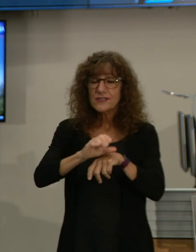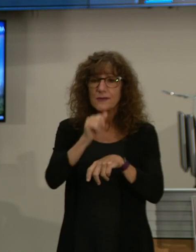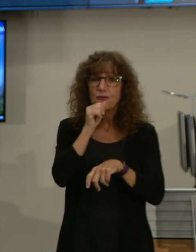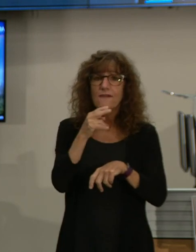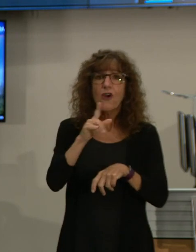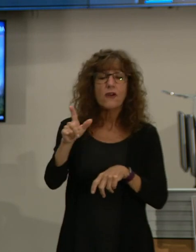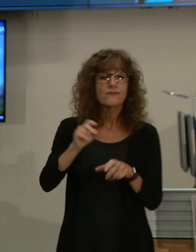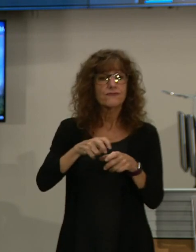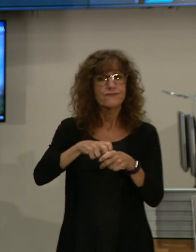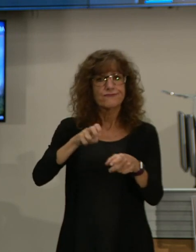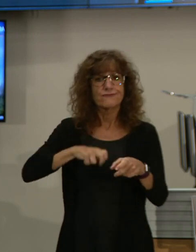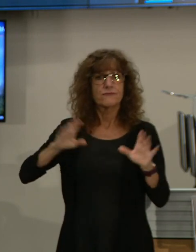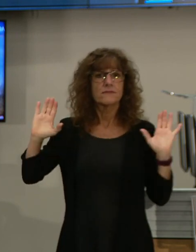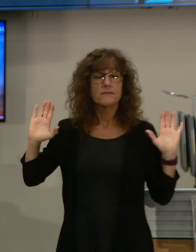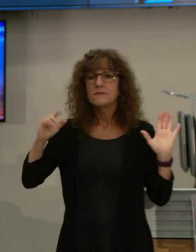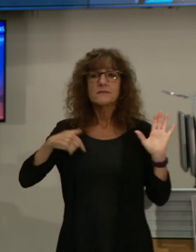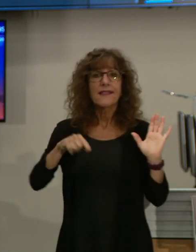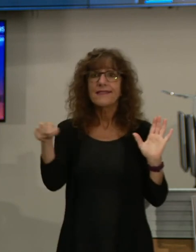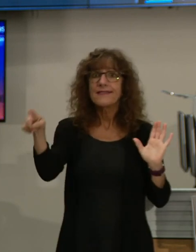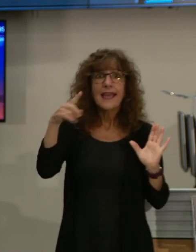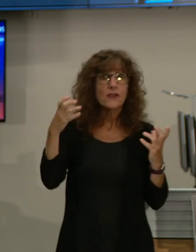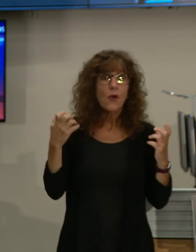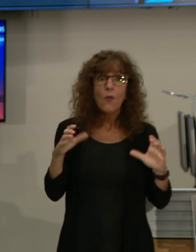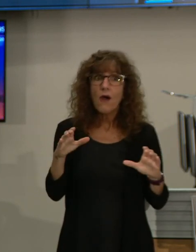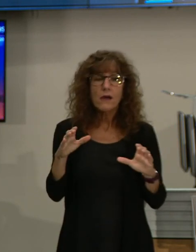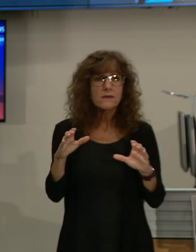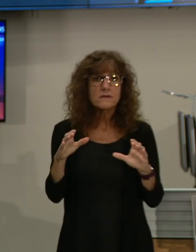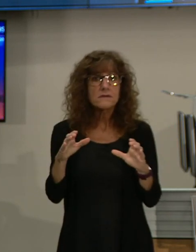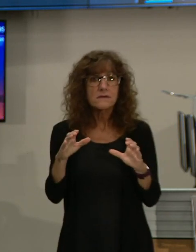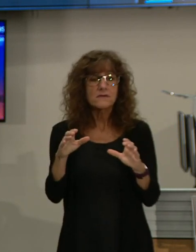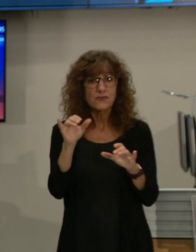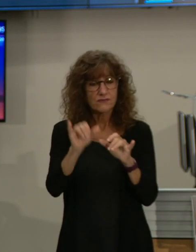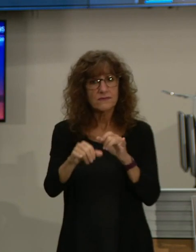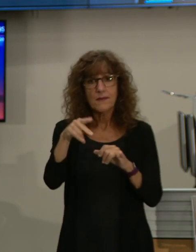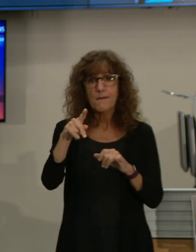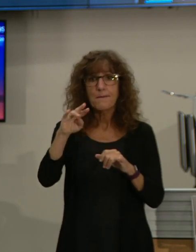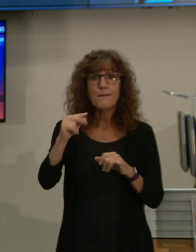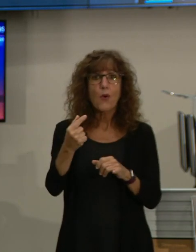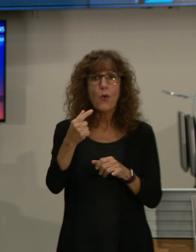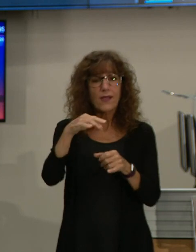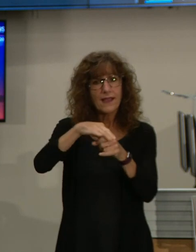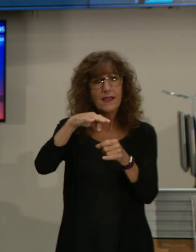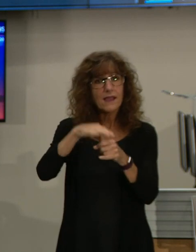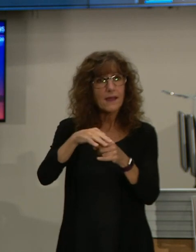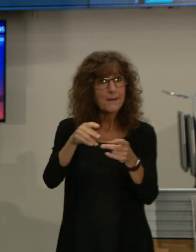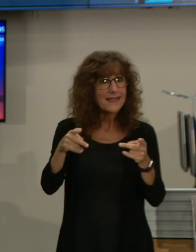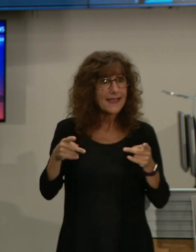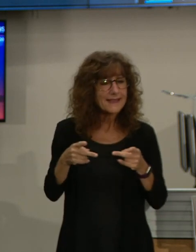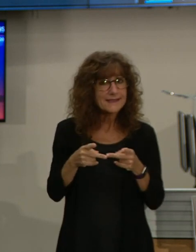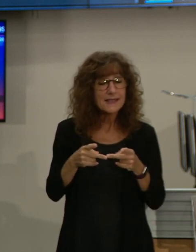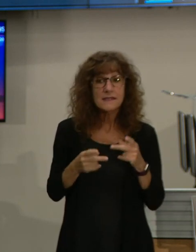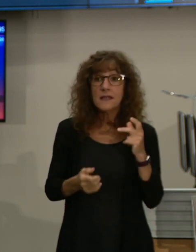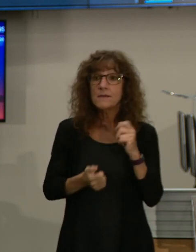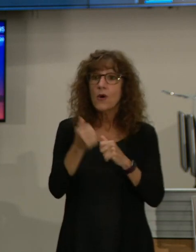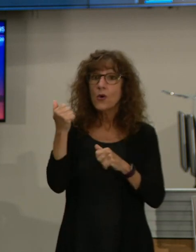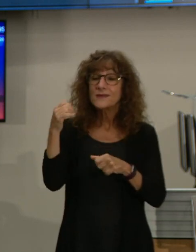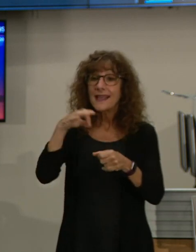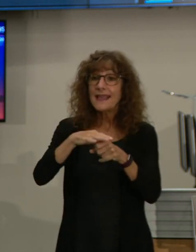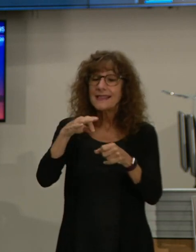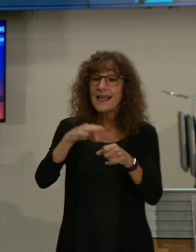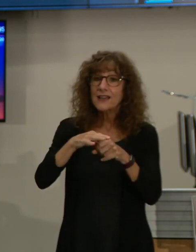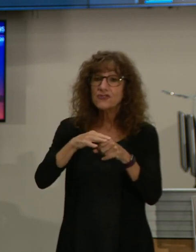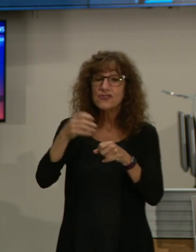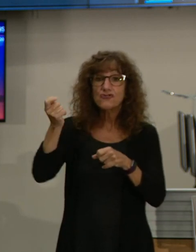withdrawn because they do not want to serve as polling places during a pandemic. And we know that most of those election judges are